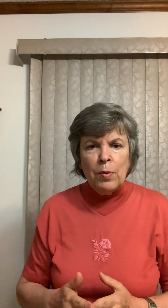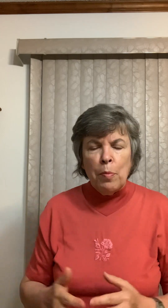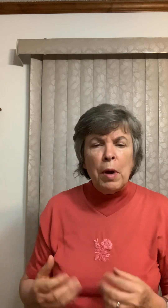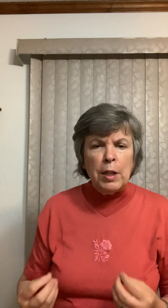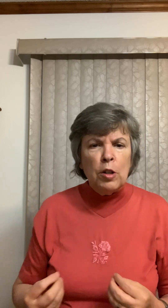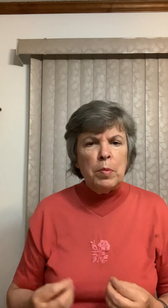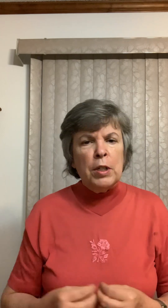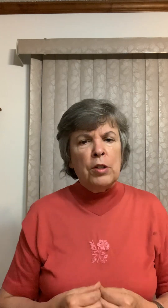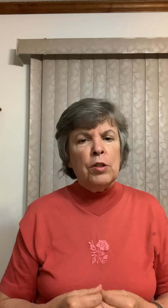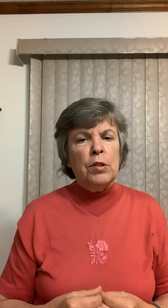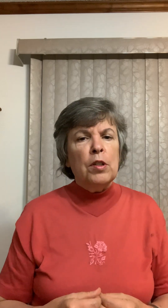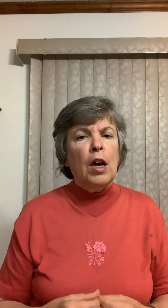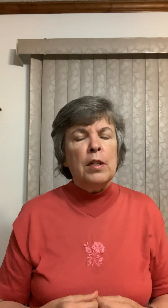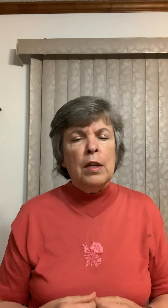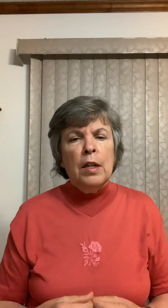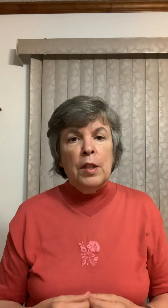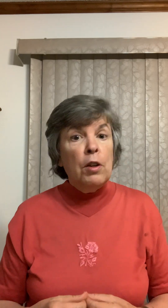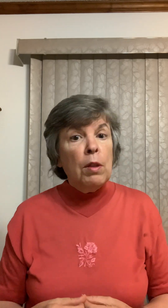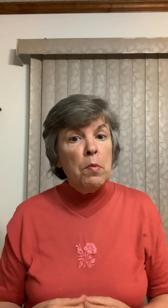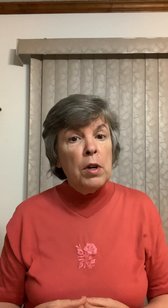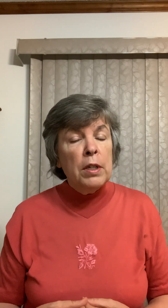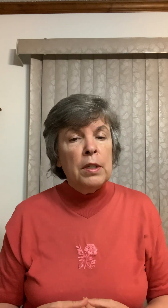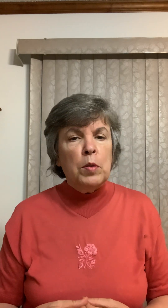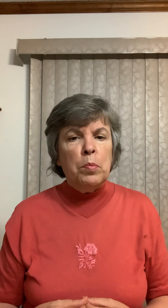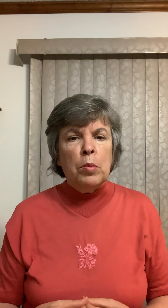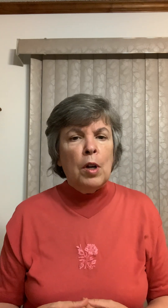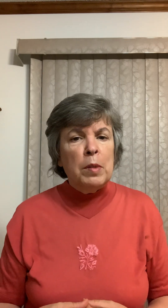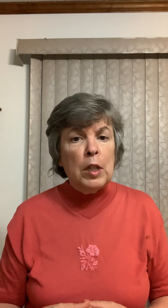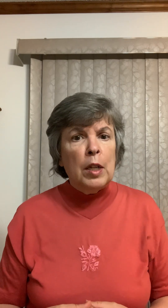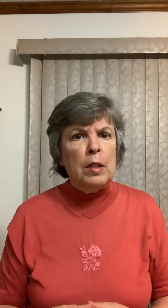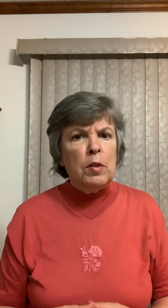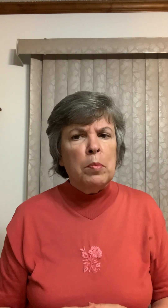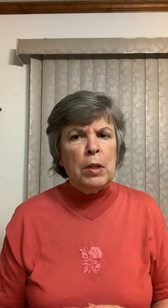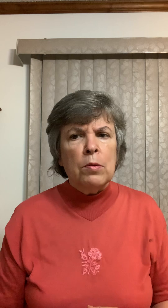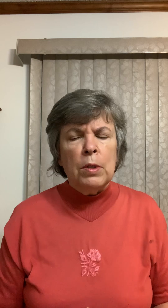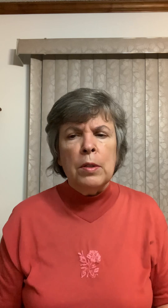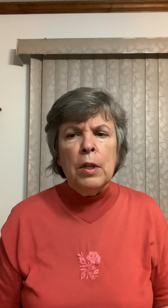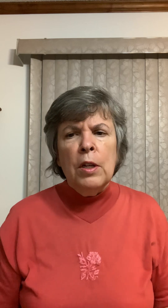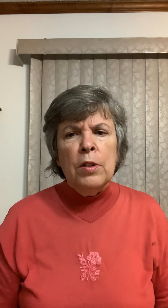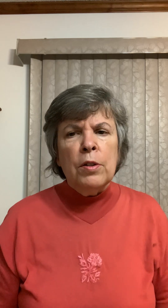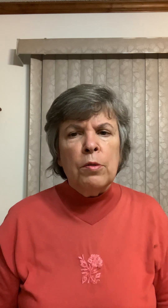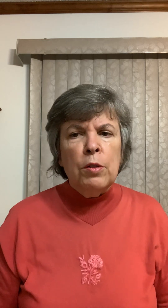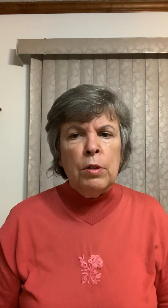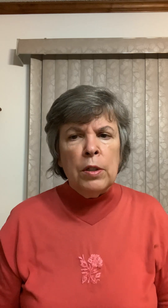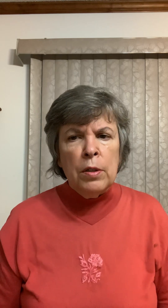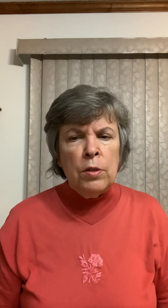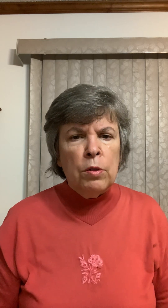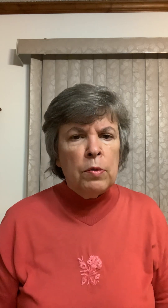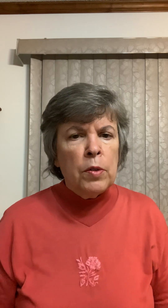my interpretation is not the only one, and it's probably not even the best one. So you can do different